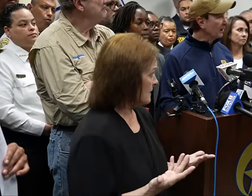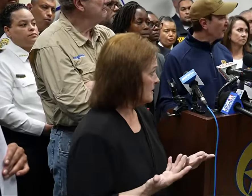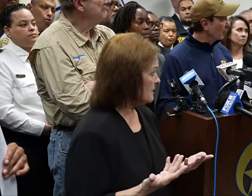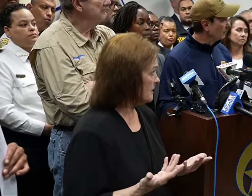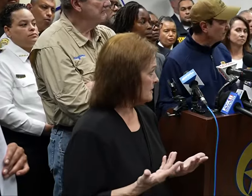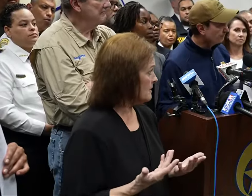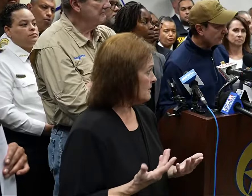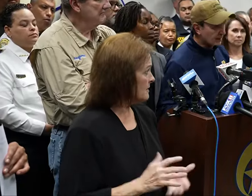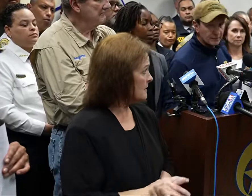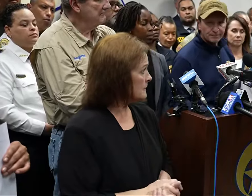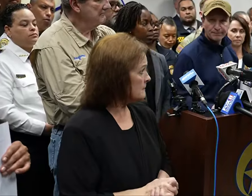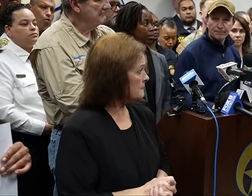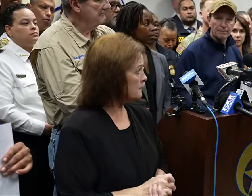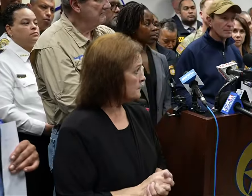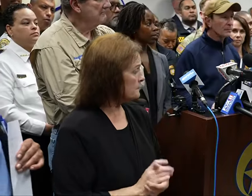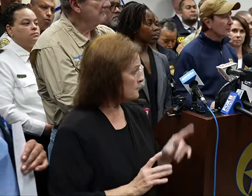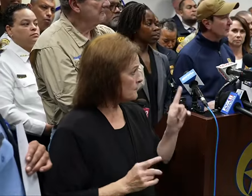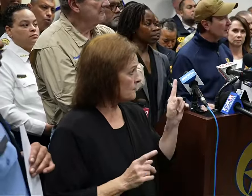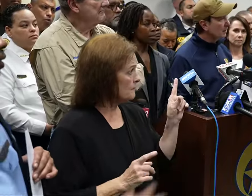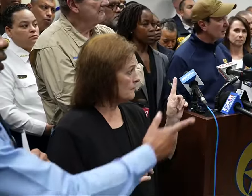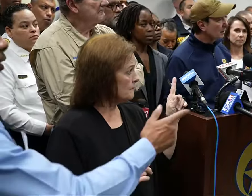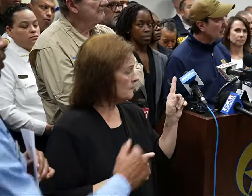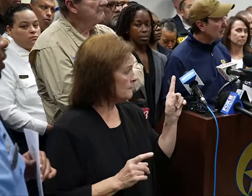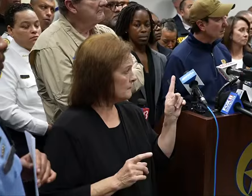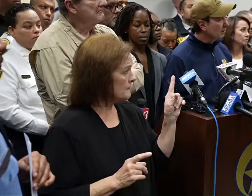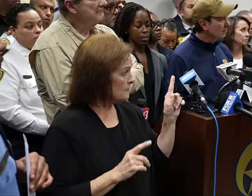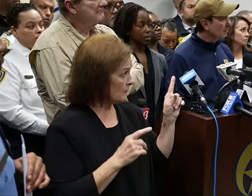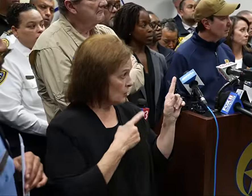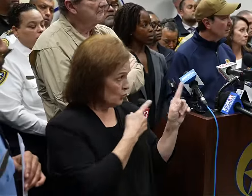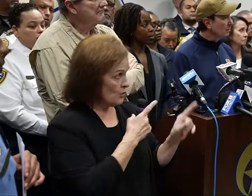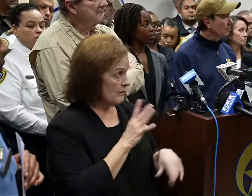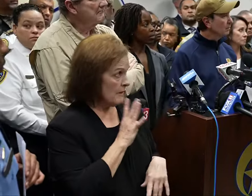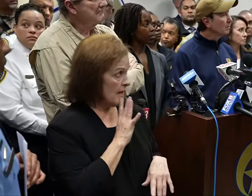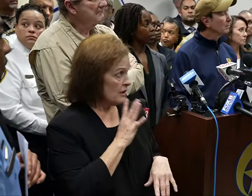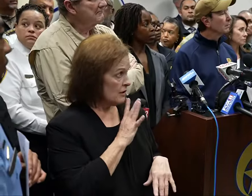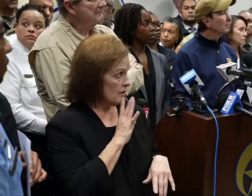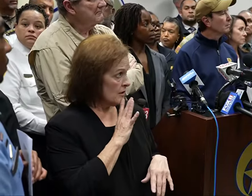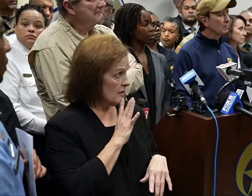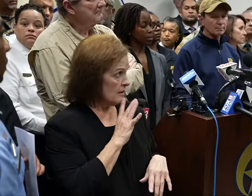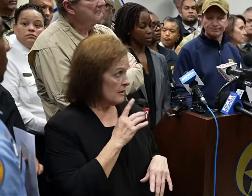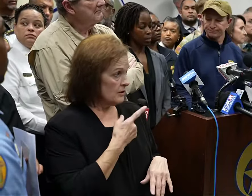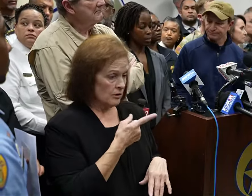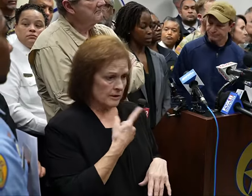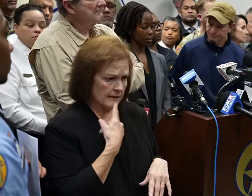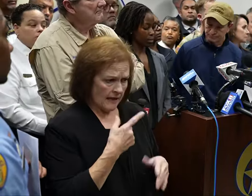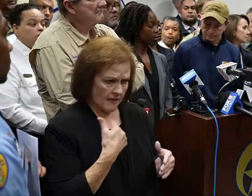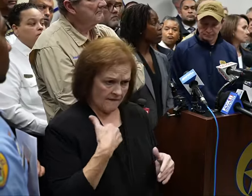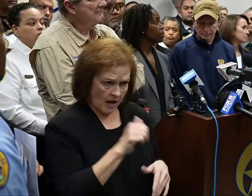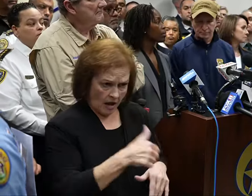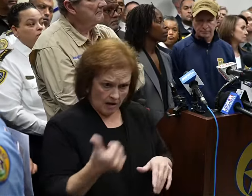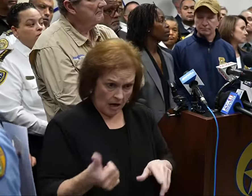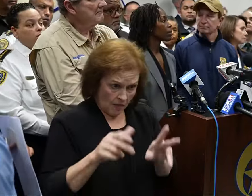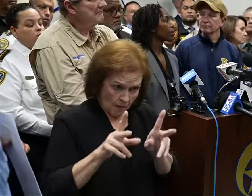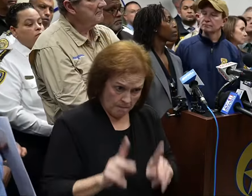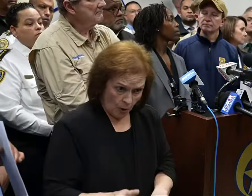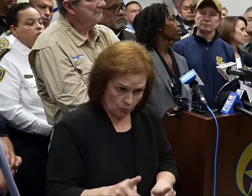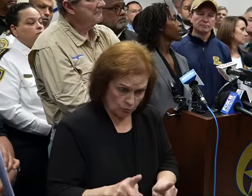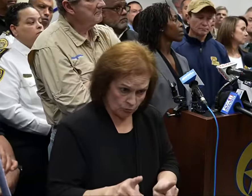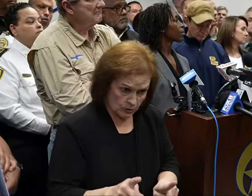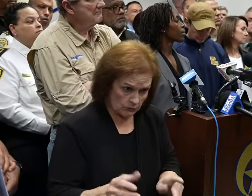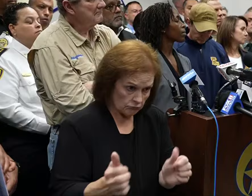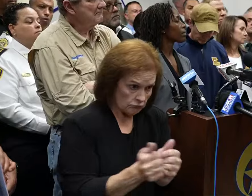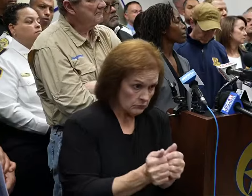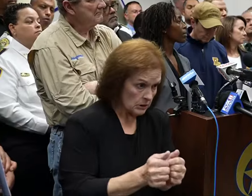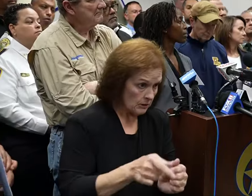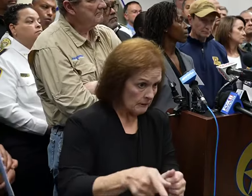being cared for. Thank you. A follow-up, if I may. Go ahead. You guys mentioned accomplices. You don't think that the suspect acted alone.